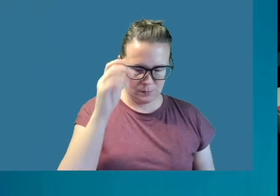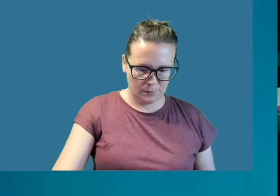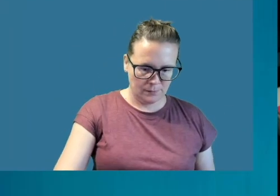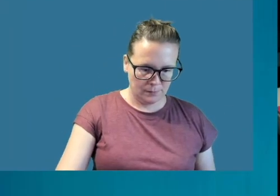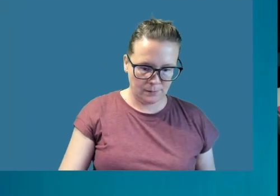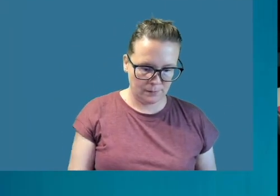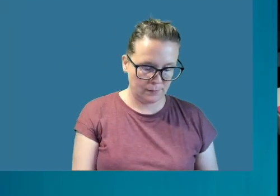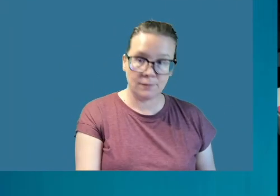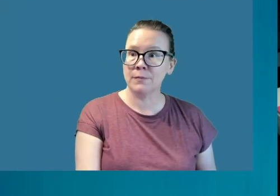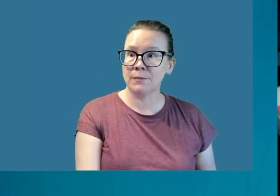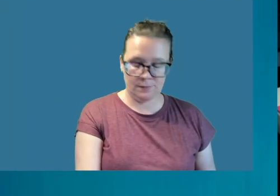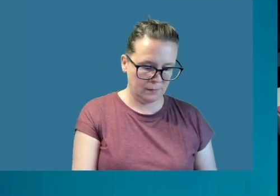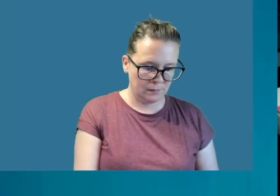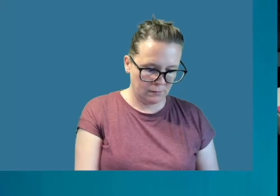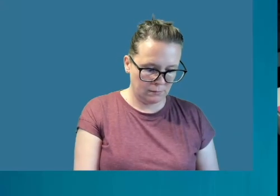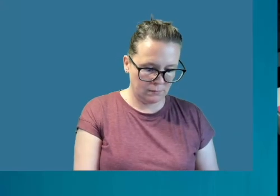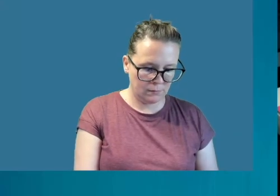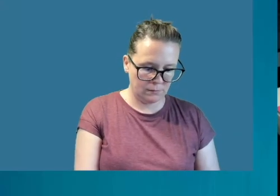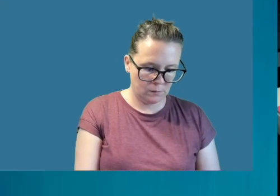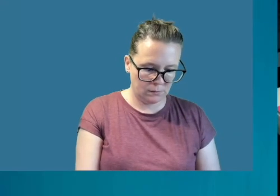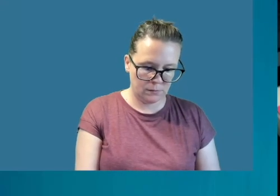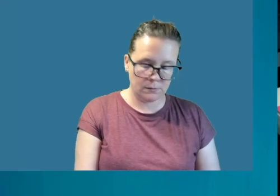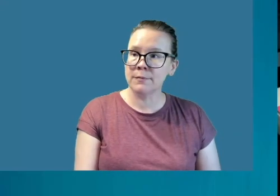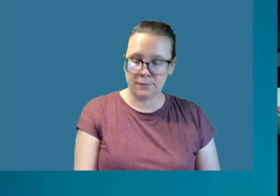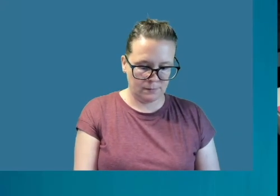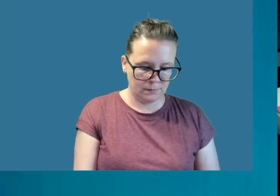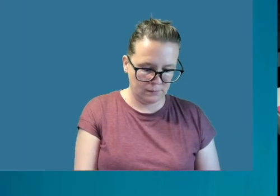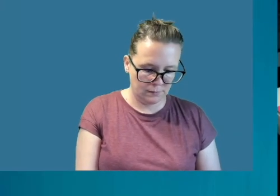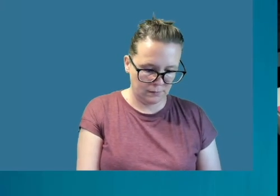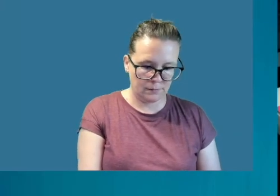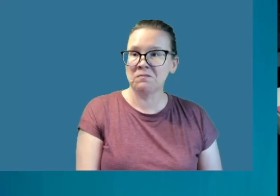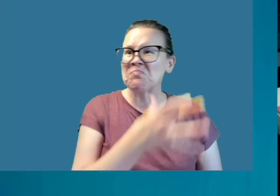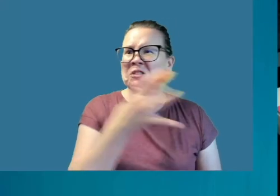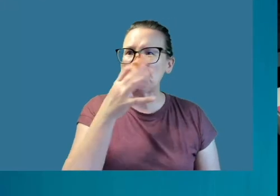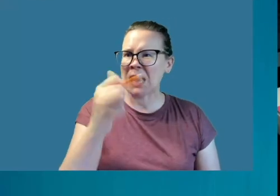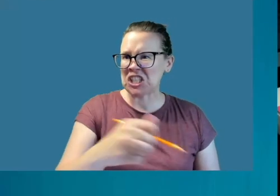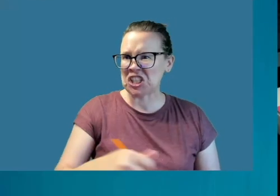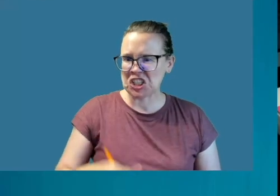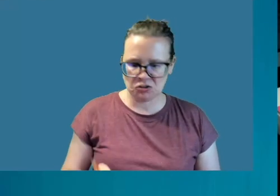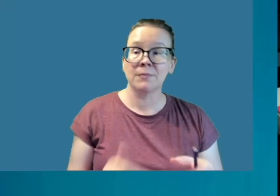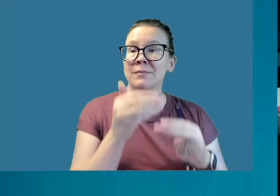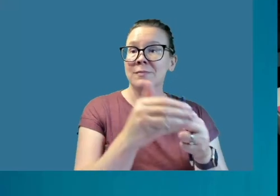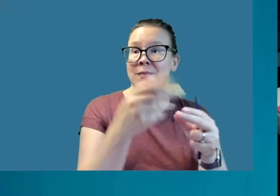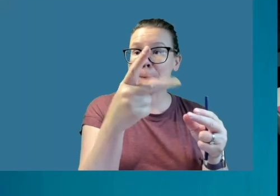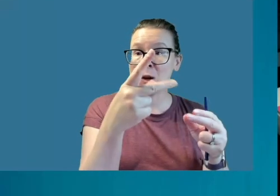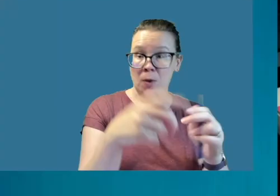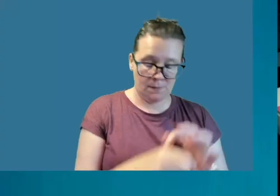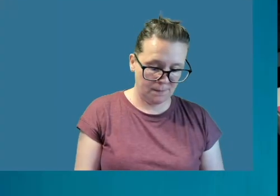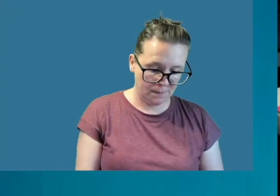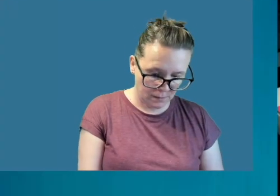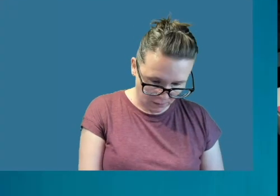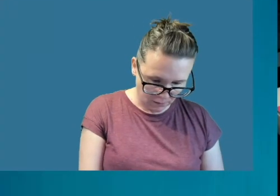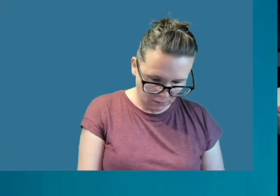forget which piece goes where. So starting with my orange colored pencil, it's fine, just like scribble the